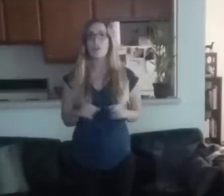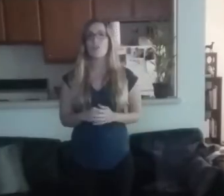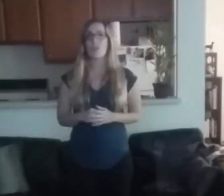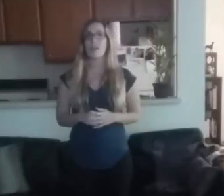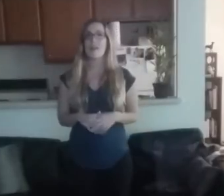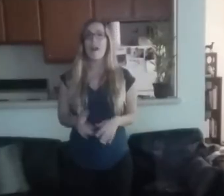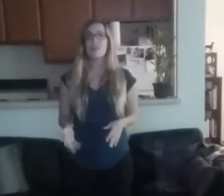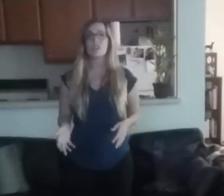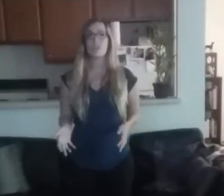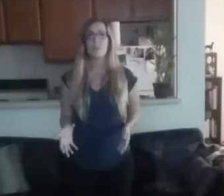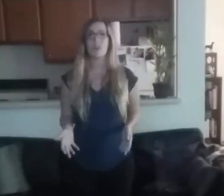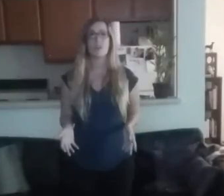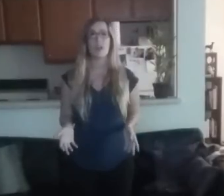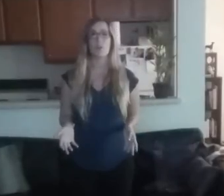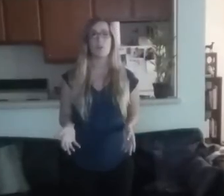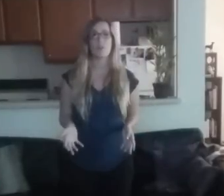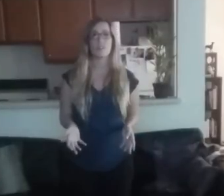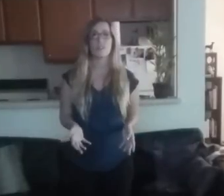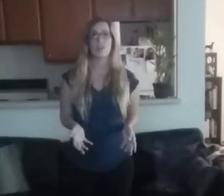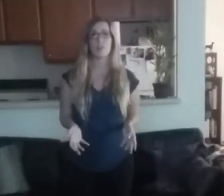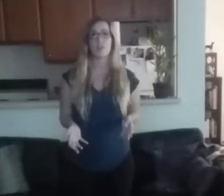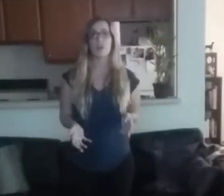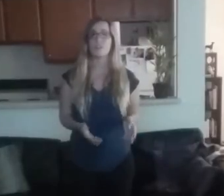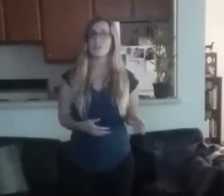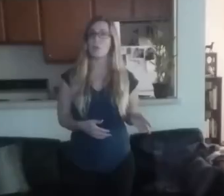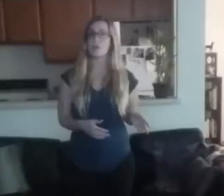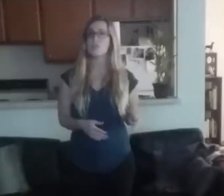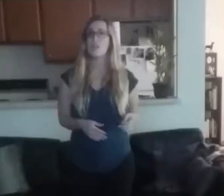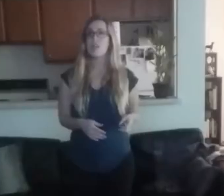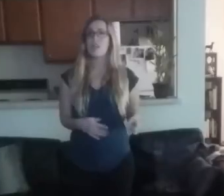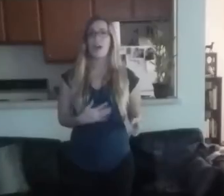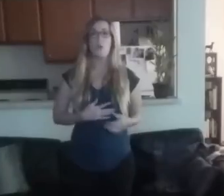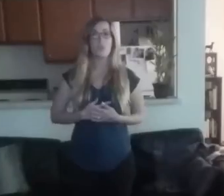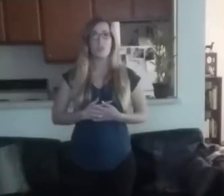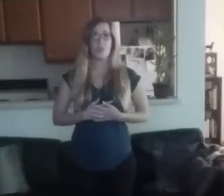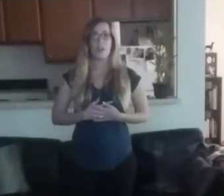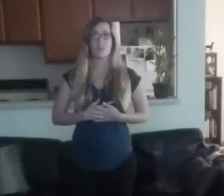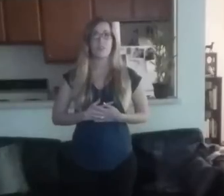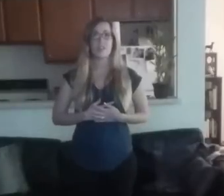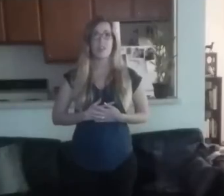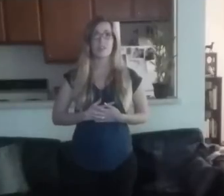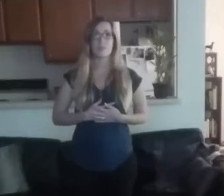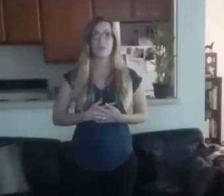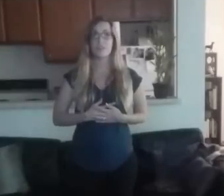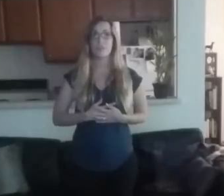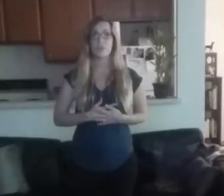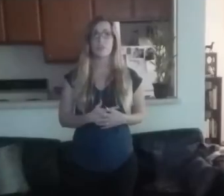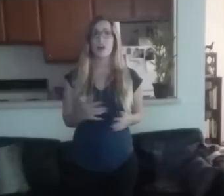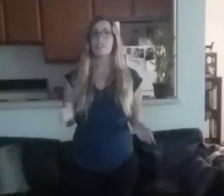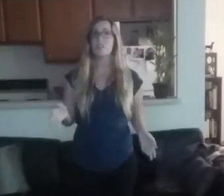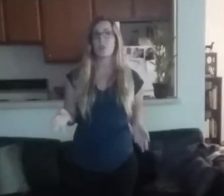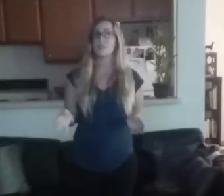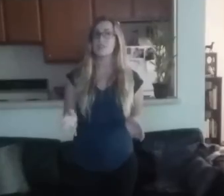own neck can actually make your neck more unstable and cause damage. Not only do I have firsthand experience with the consequences of